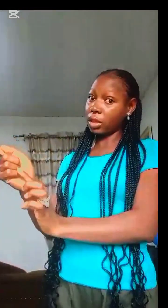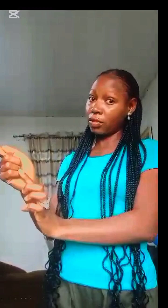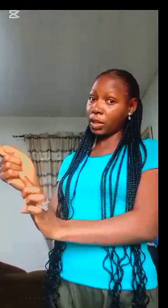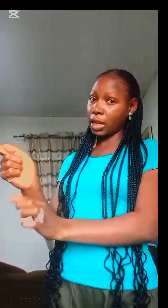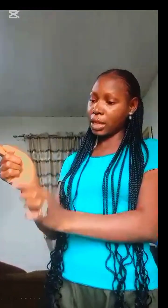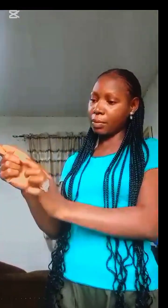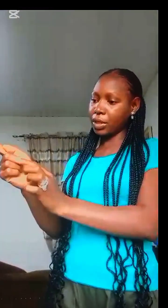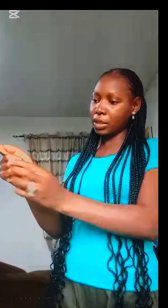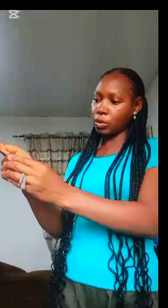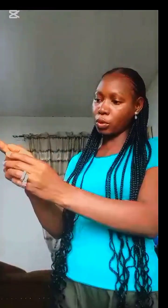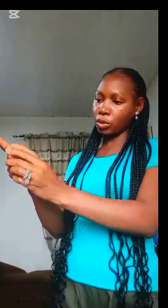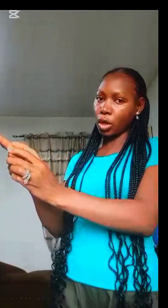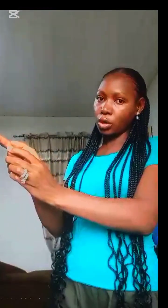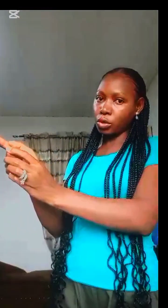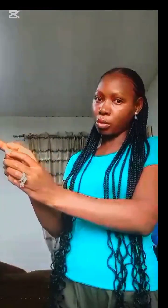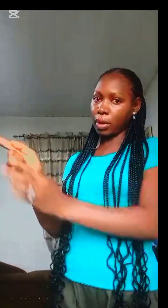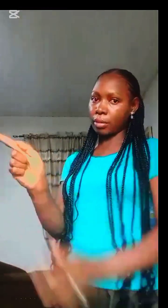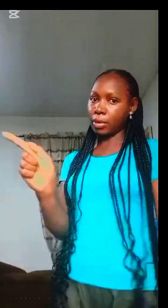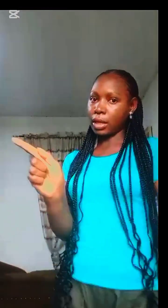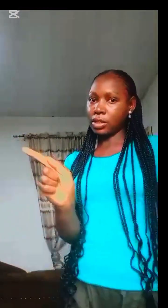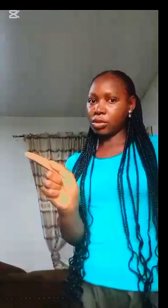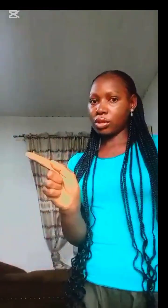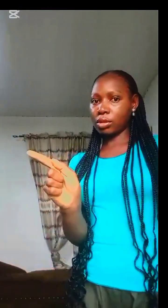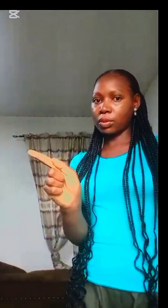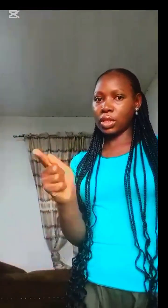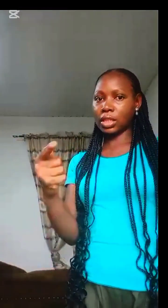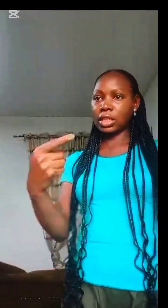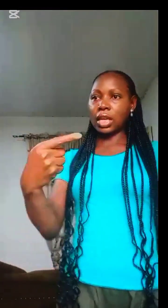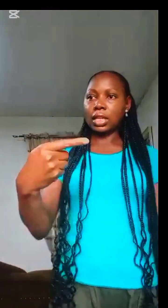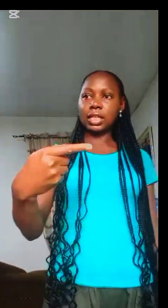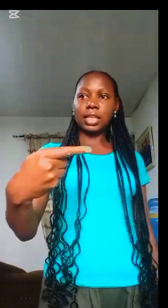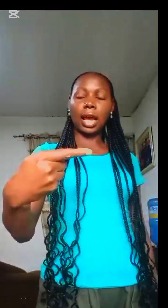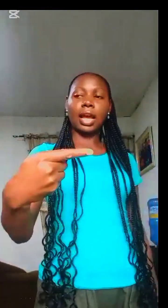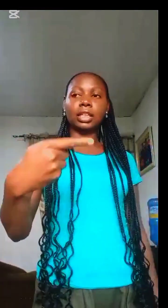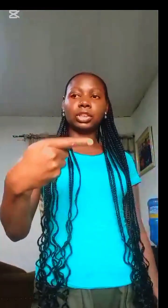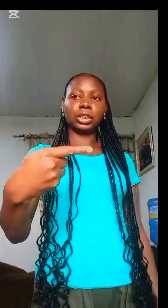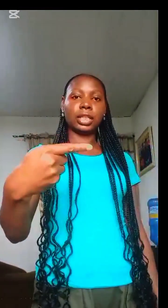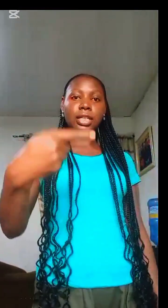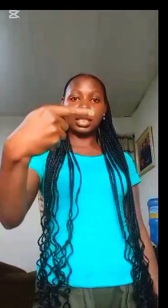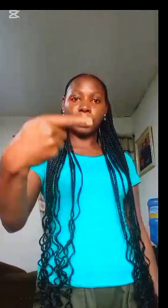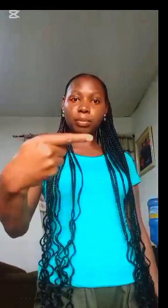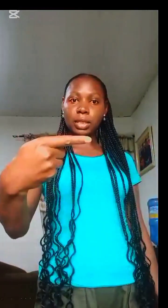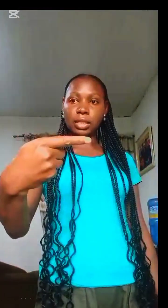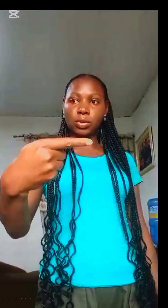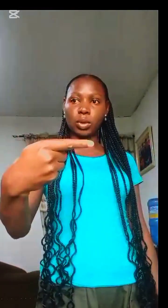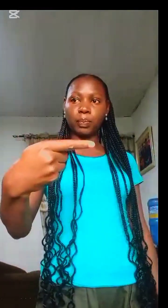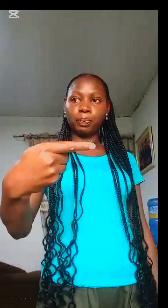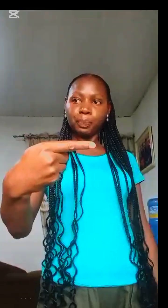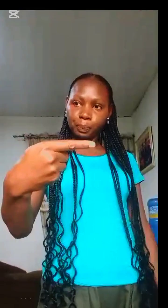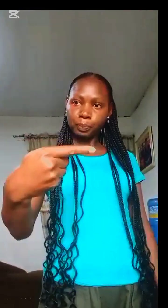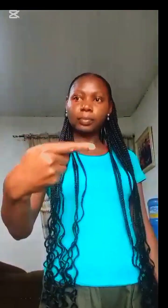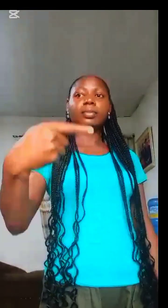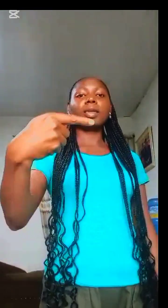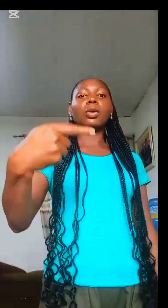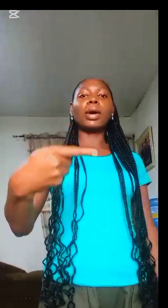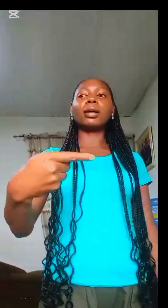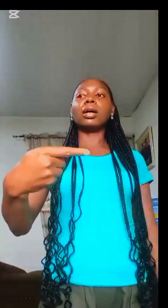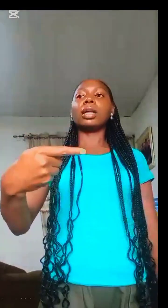three fingers are bent inward to your palm. This represents letter G and it's being placed this way. While